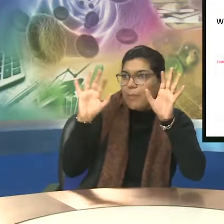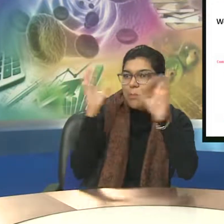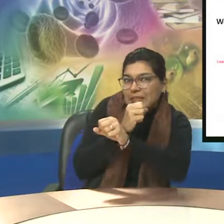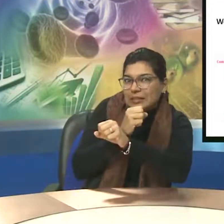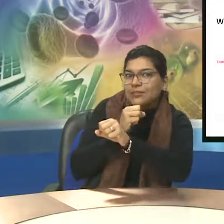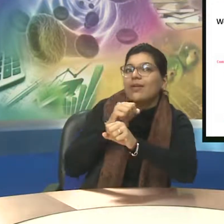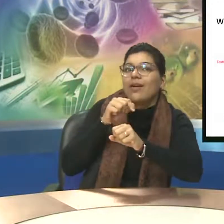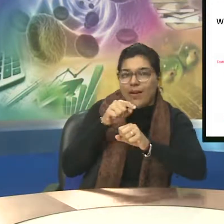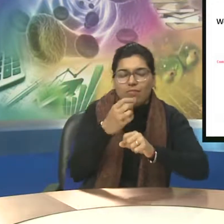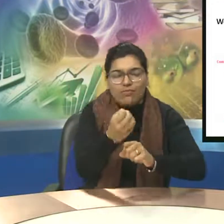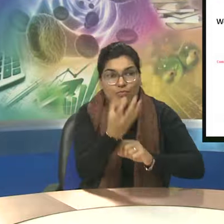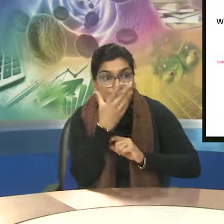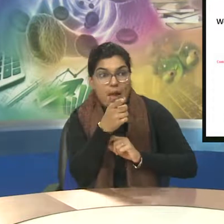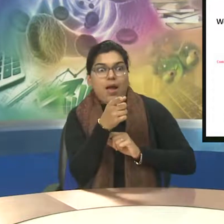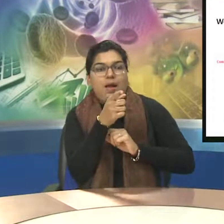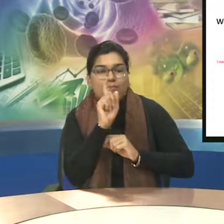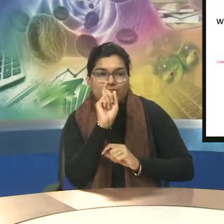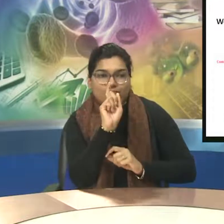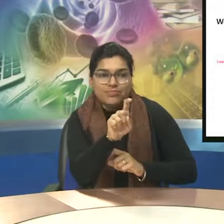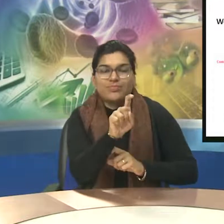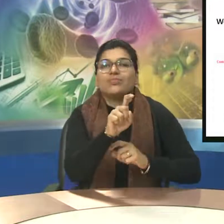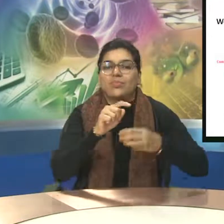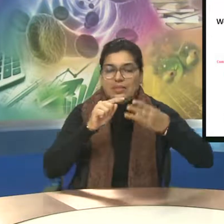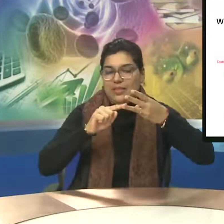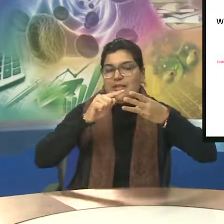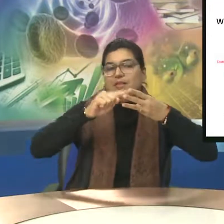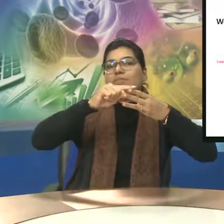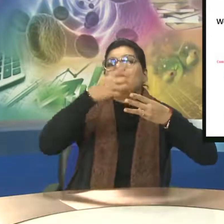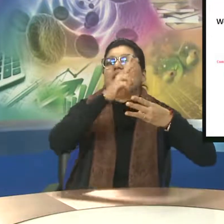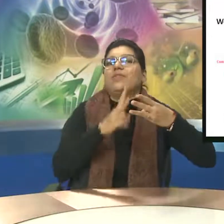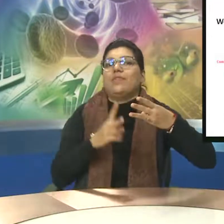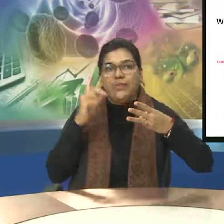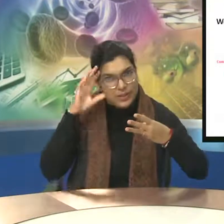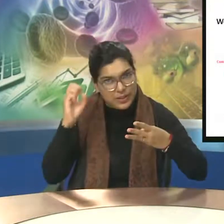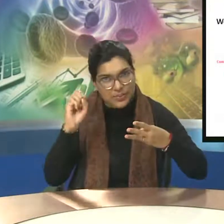will automatically detect by the red wavy line.